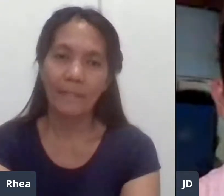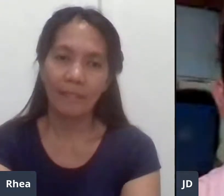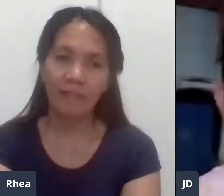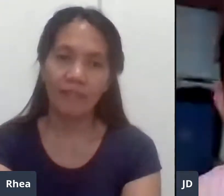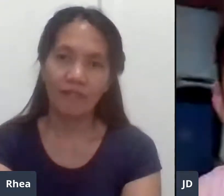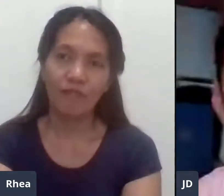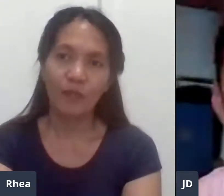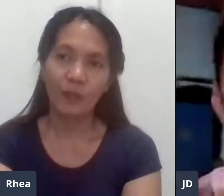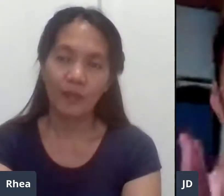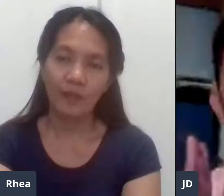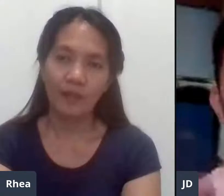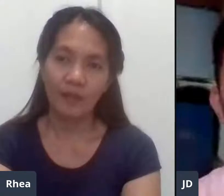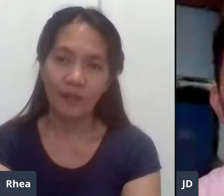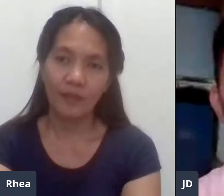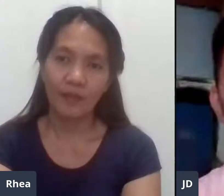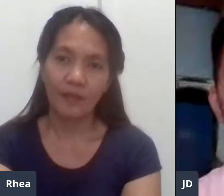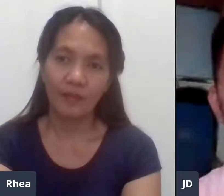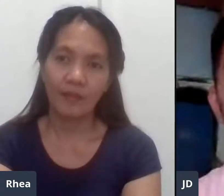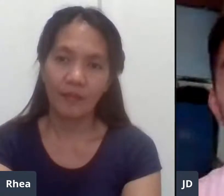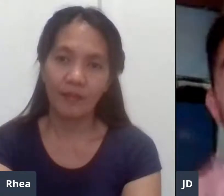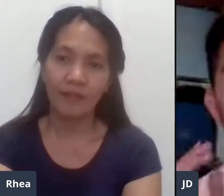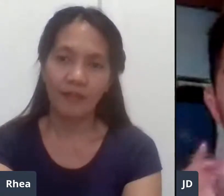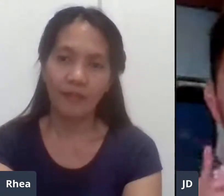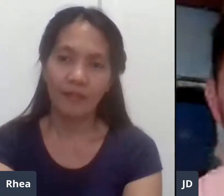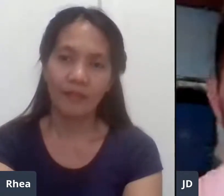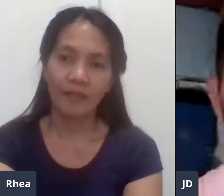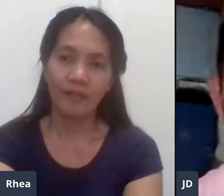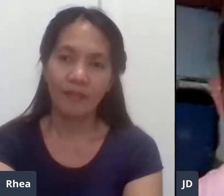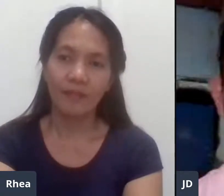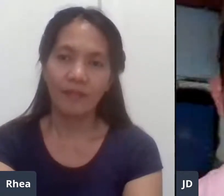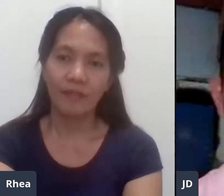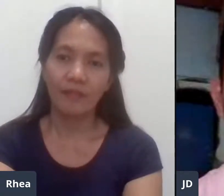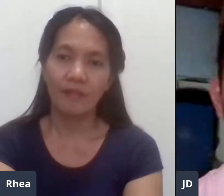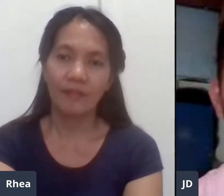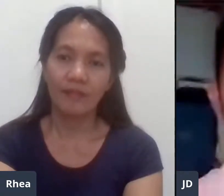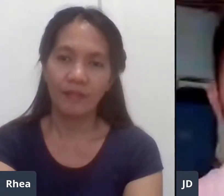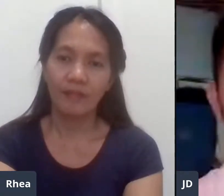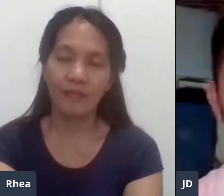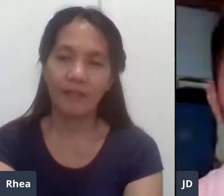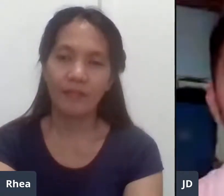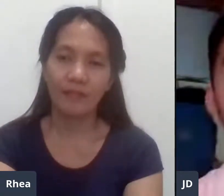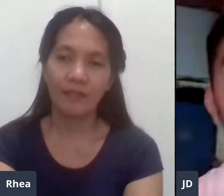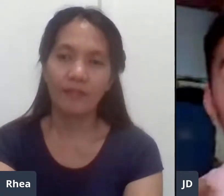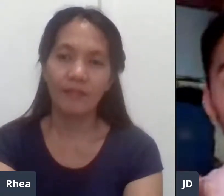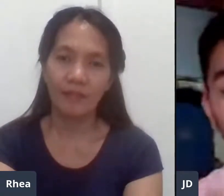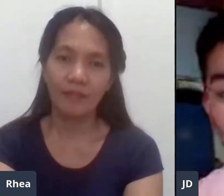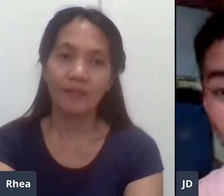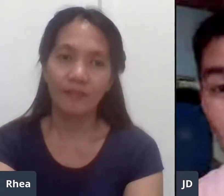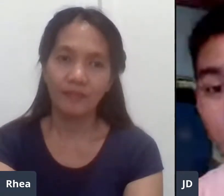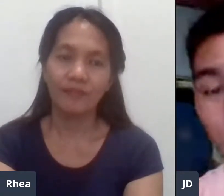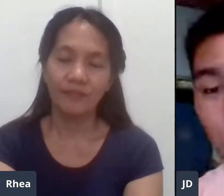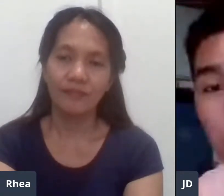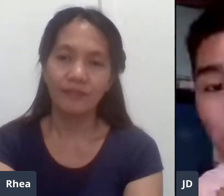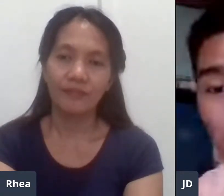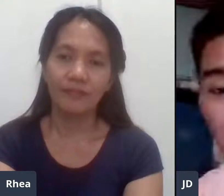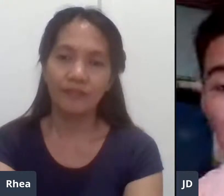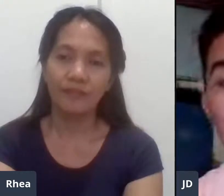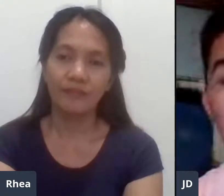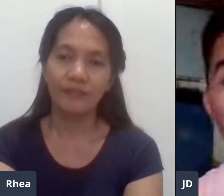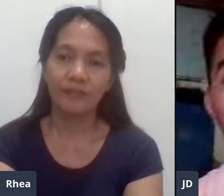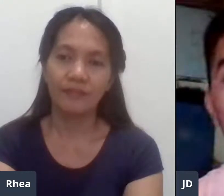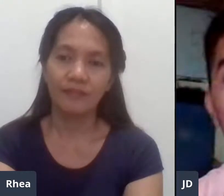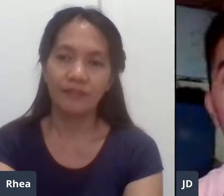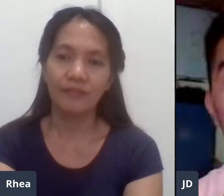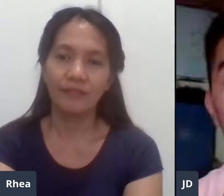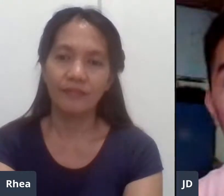www.learn.depedmandaluyong.org. Okay, yung PowerPoint slide niya ay nandoon sa website na yon. And also, if you want to